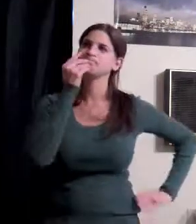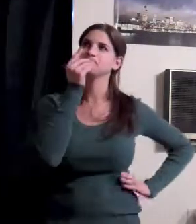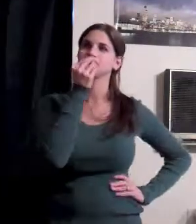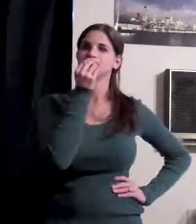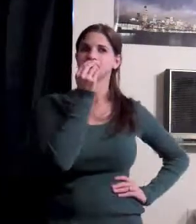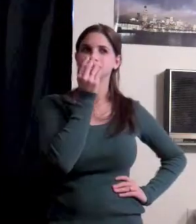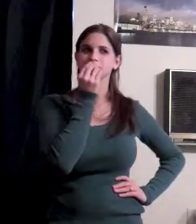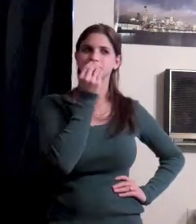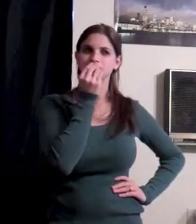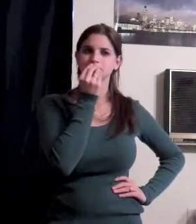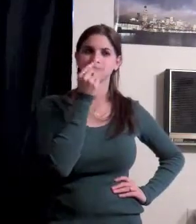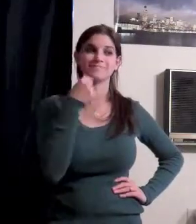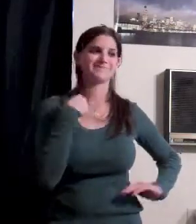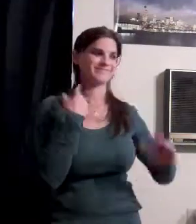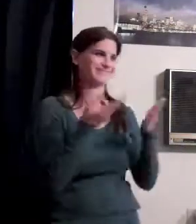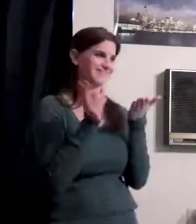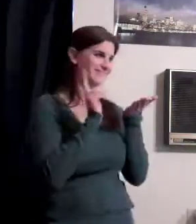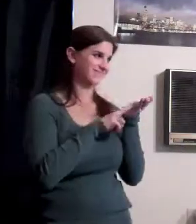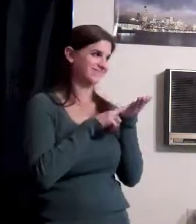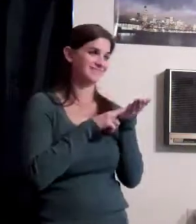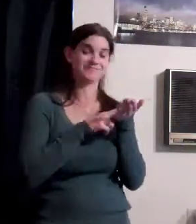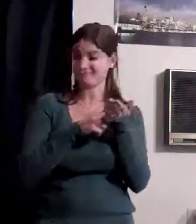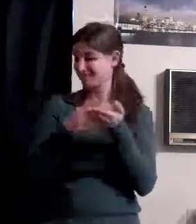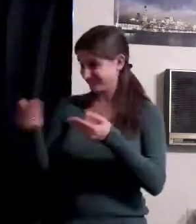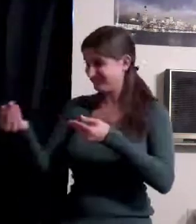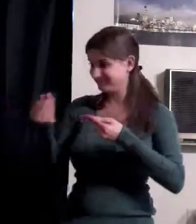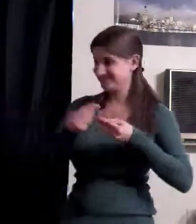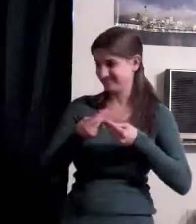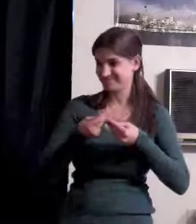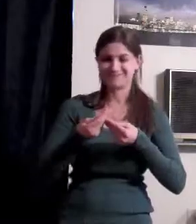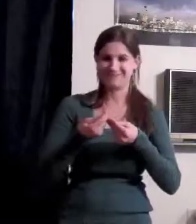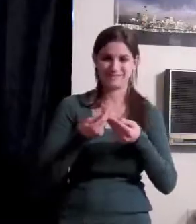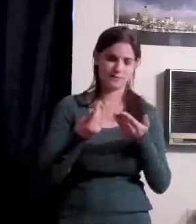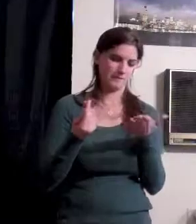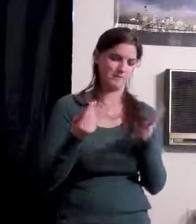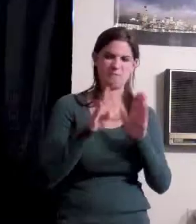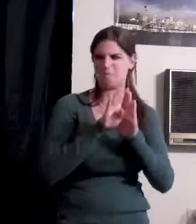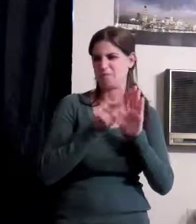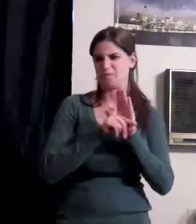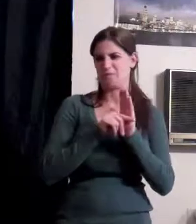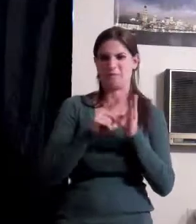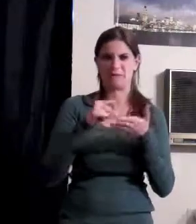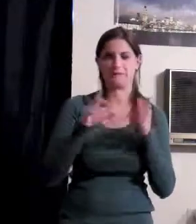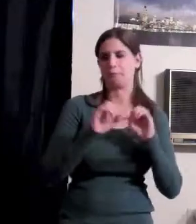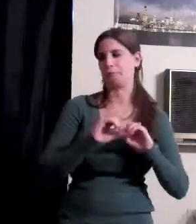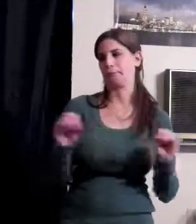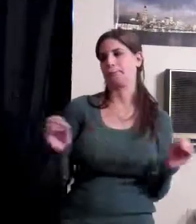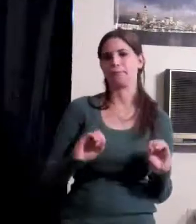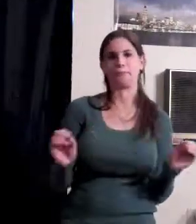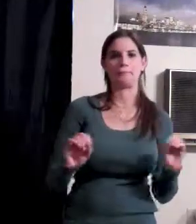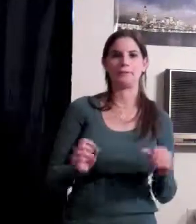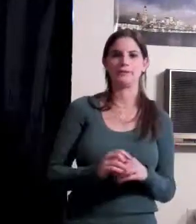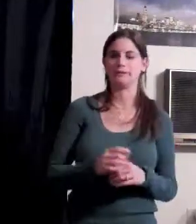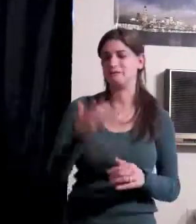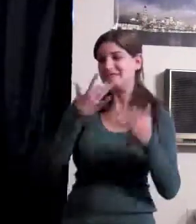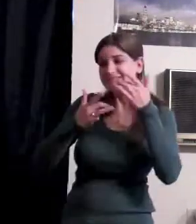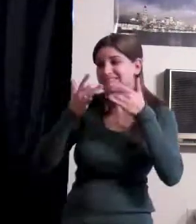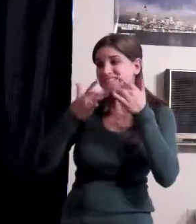Well, they signed me up immediately. No reference checks, none of the usual background stuff. No, they were desperate for volunteers because the